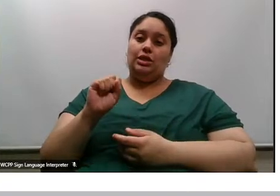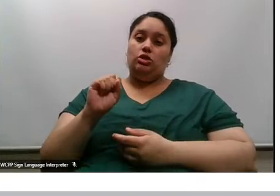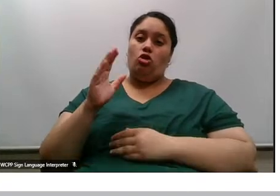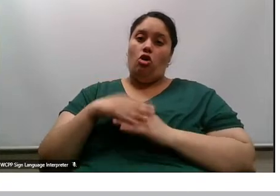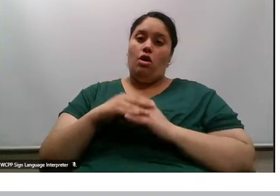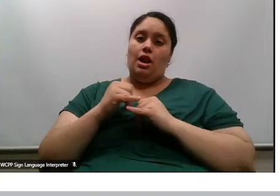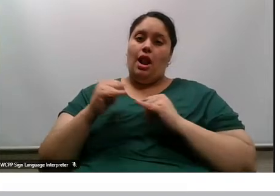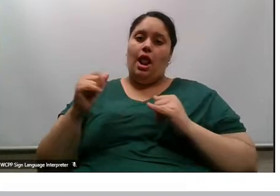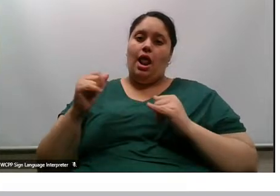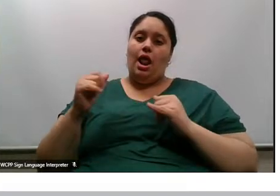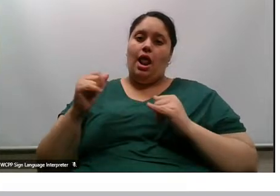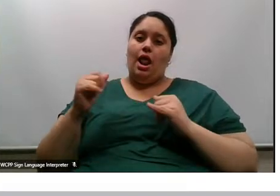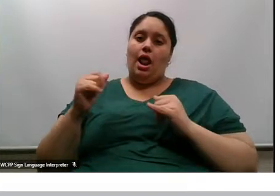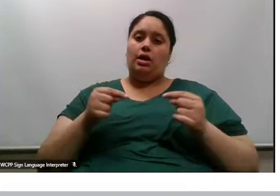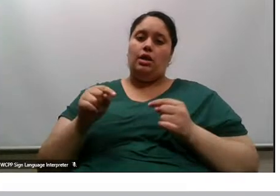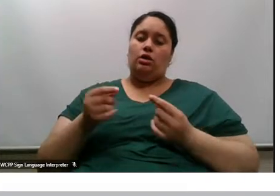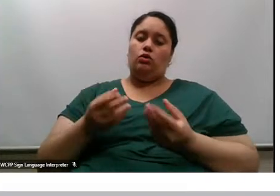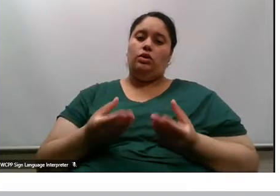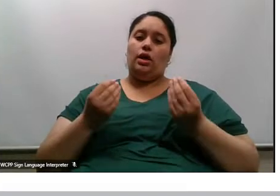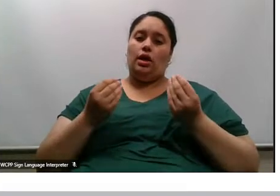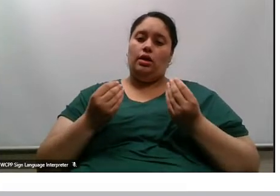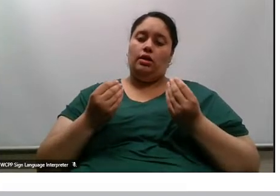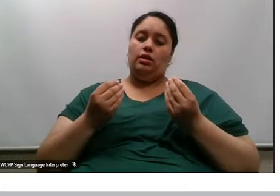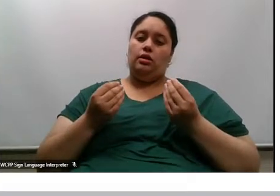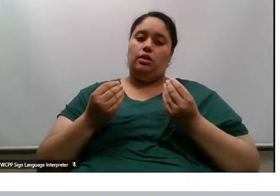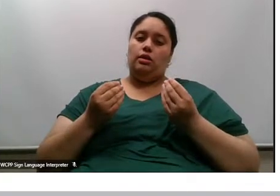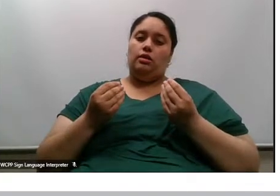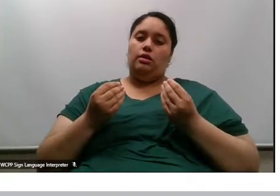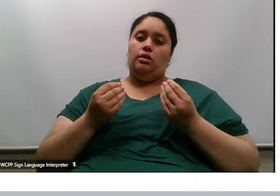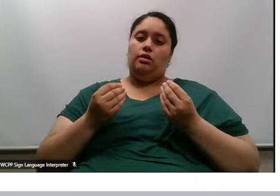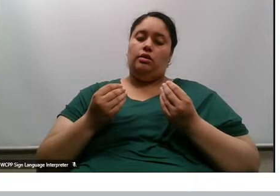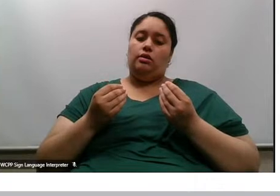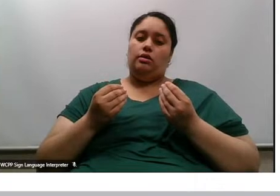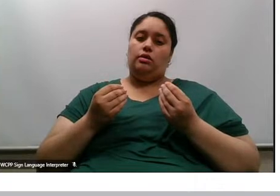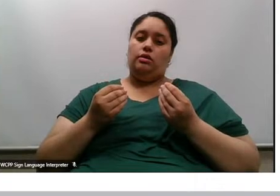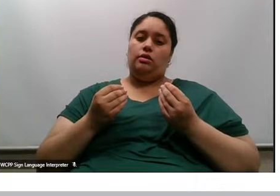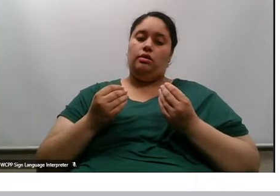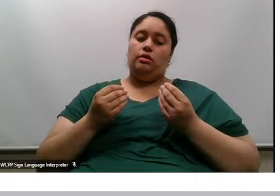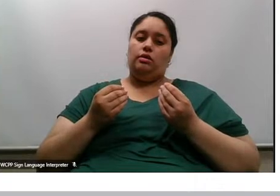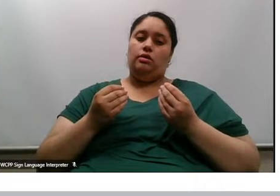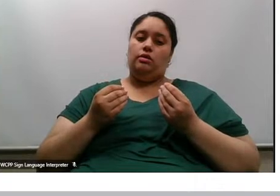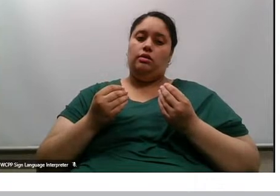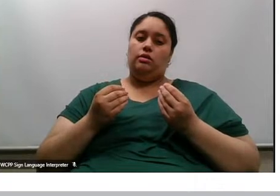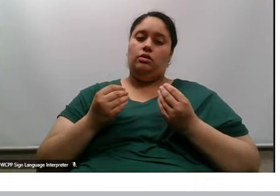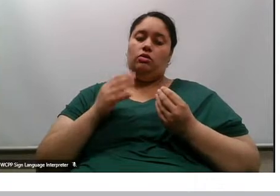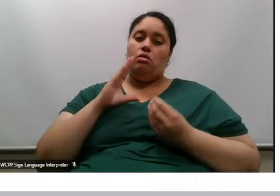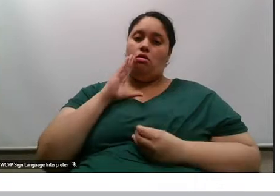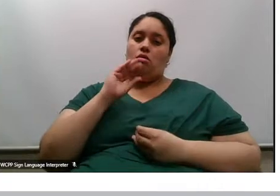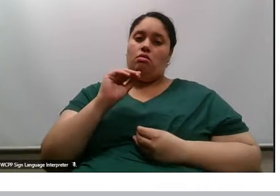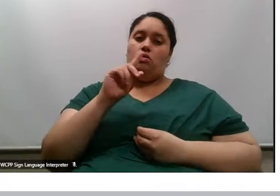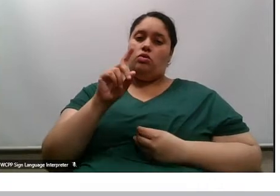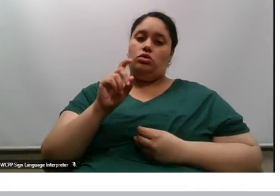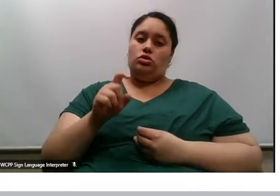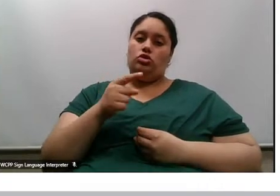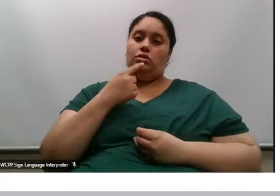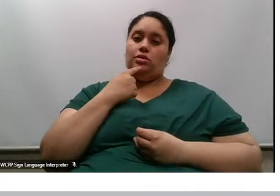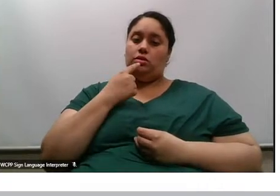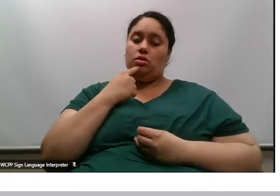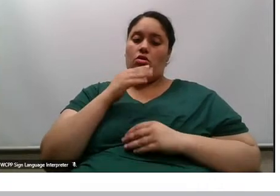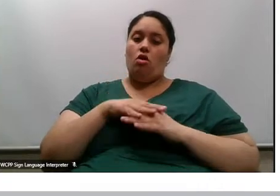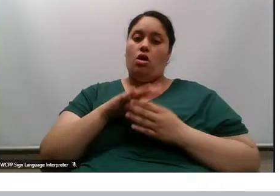she's battling to get to pay to make questions. She says on